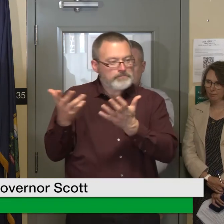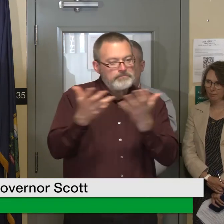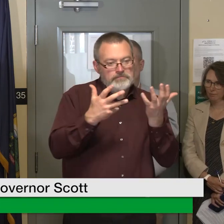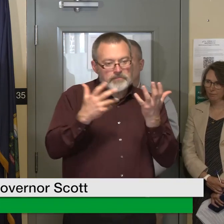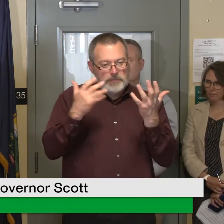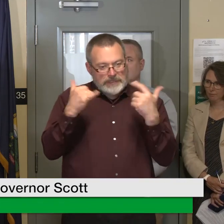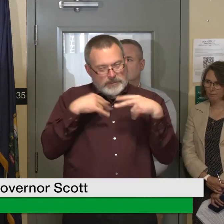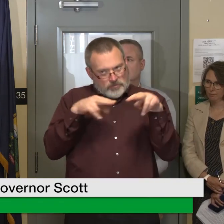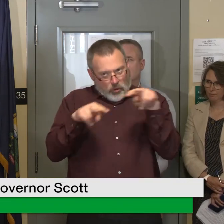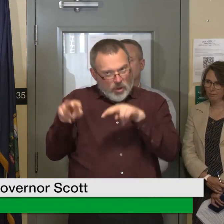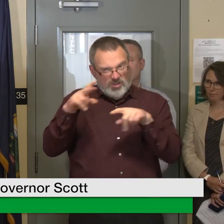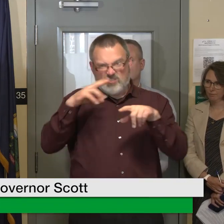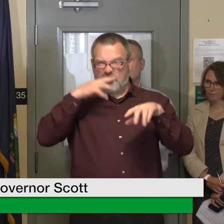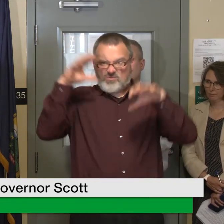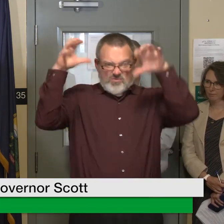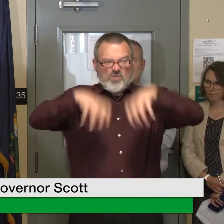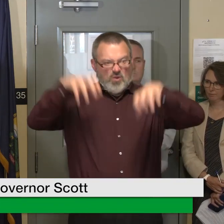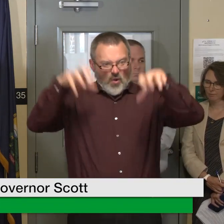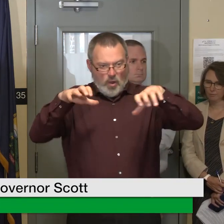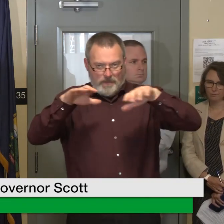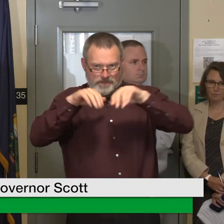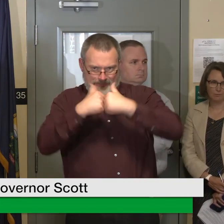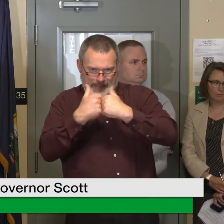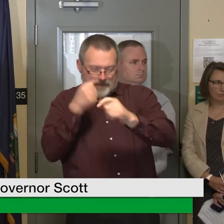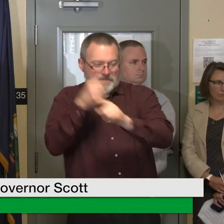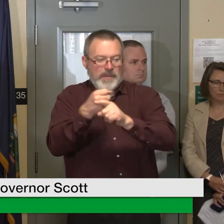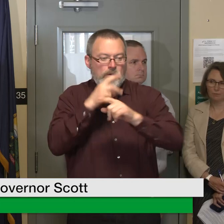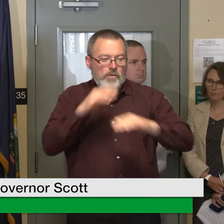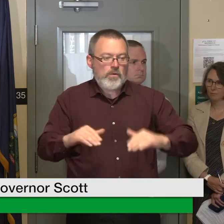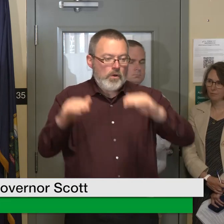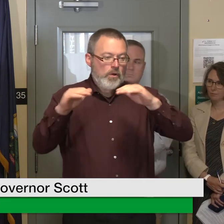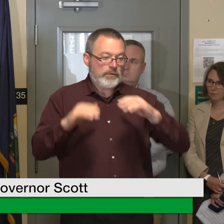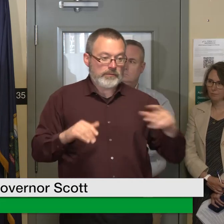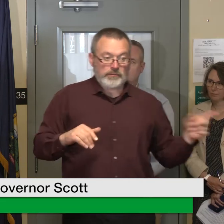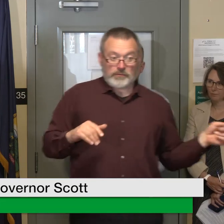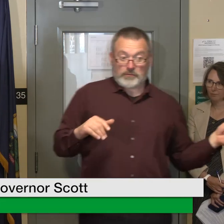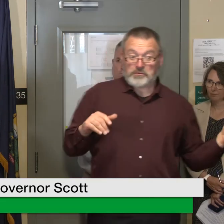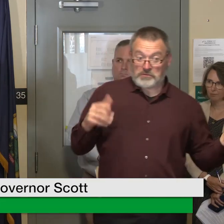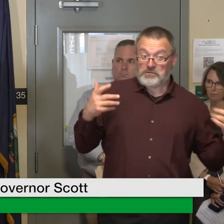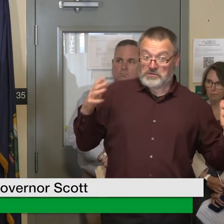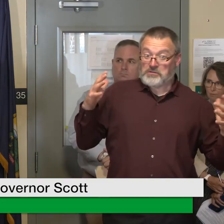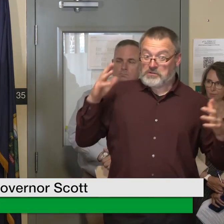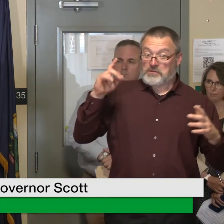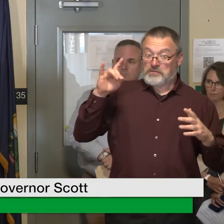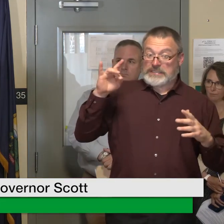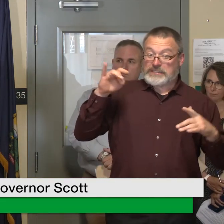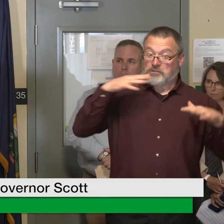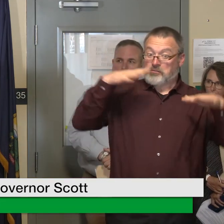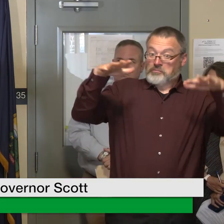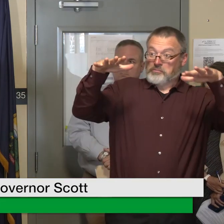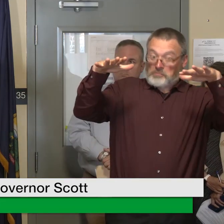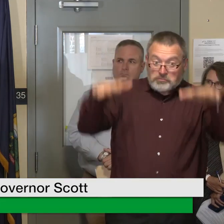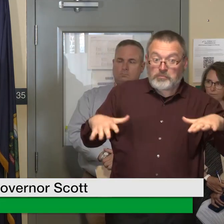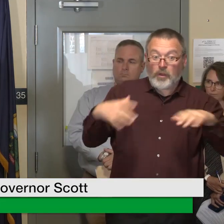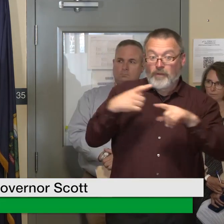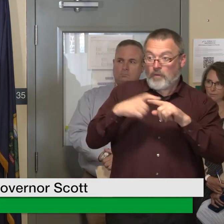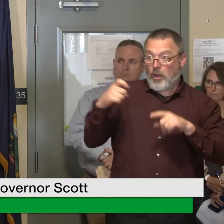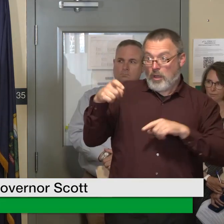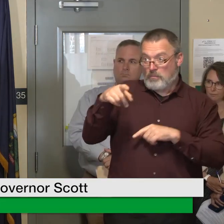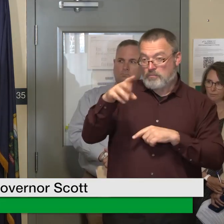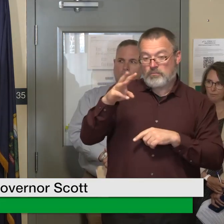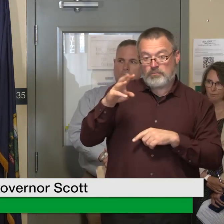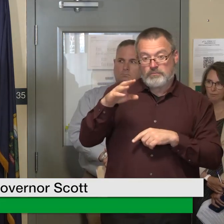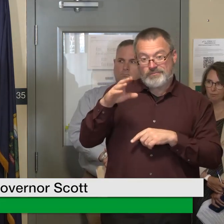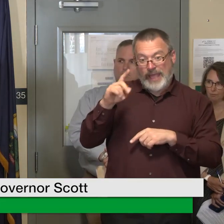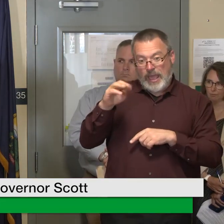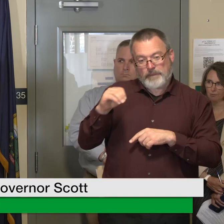and operating their facilities accordingly. So did you draw down any water in Waterbury? We did not, but we did close the floodgates, which is